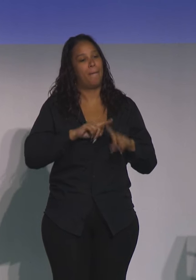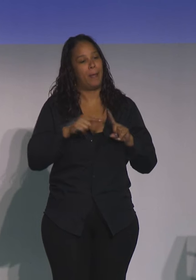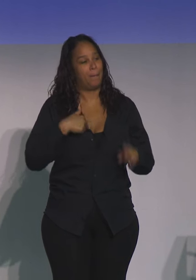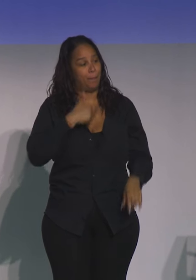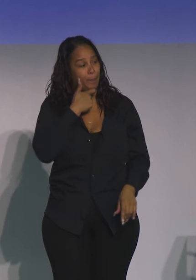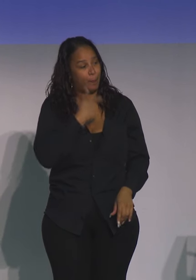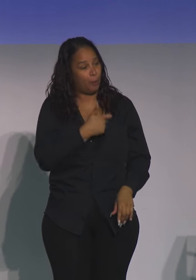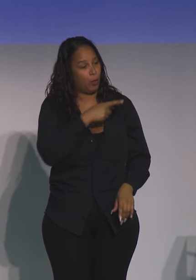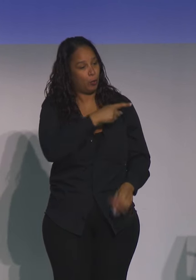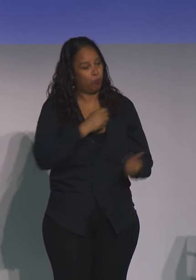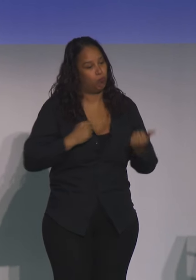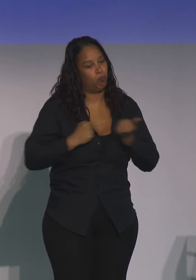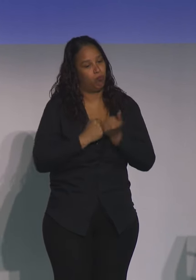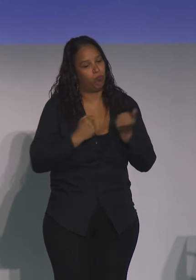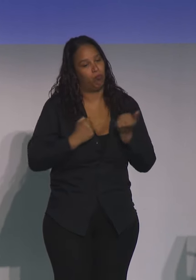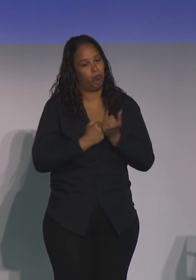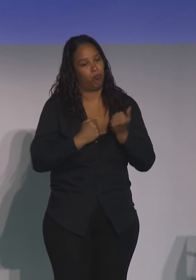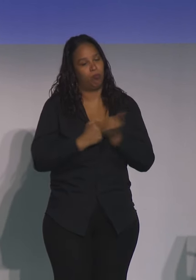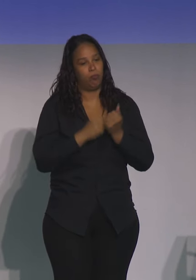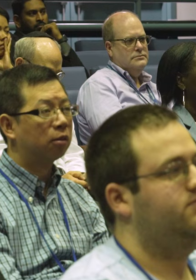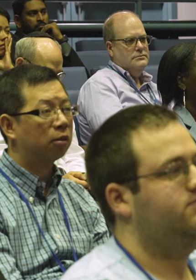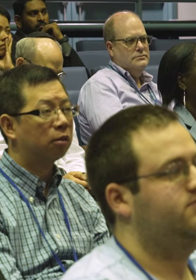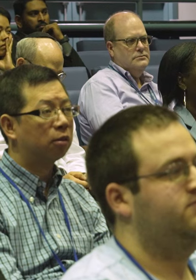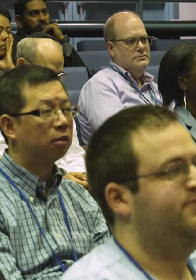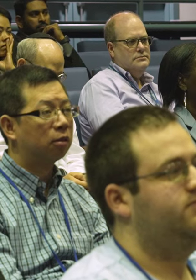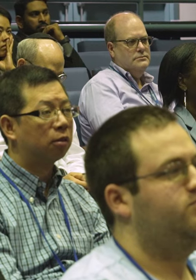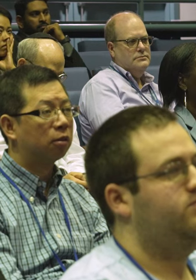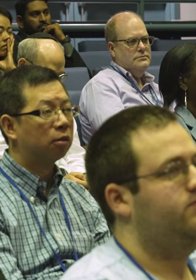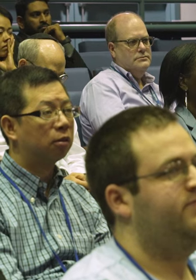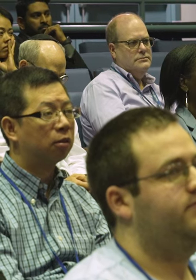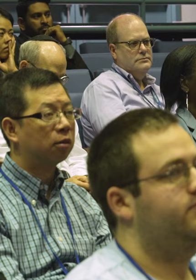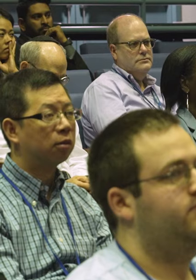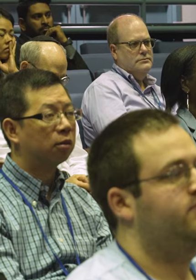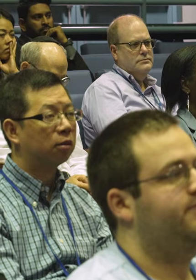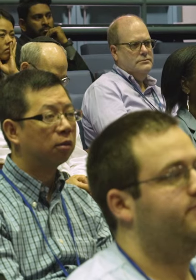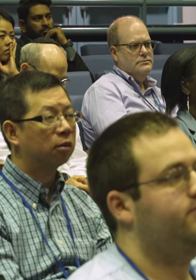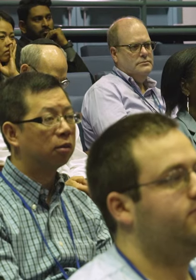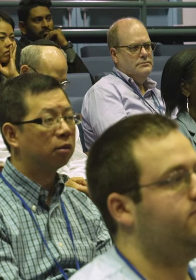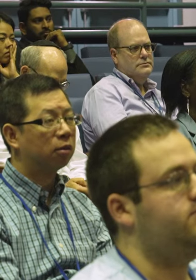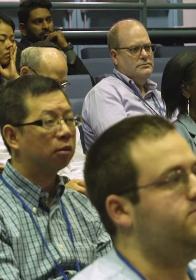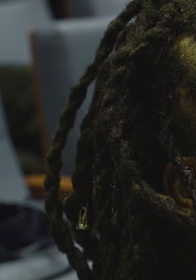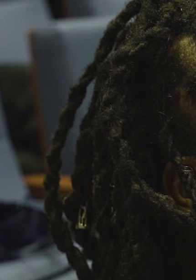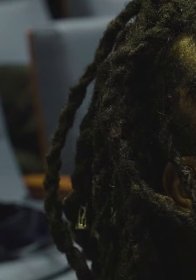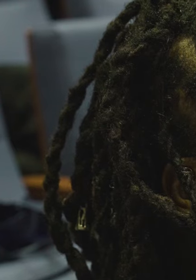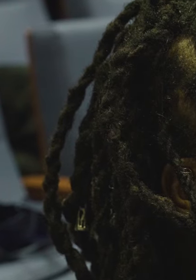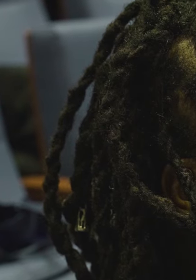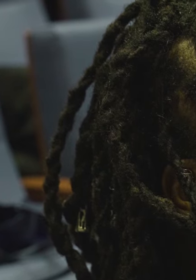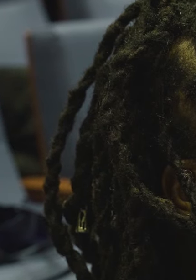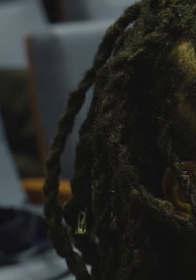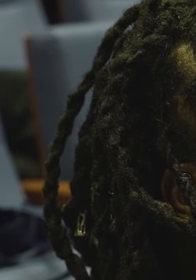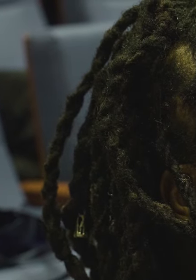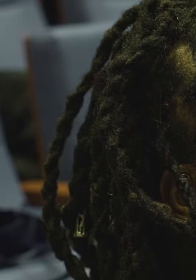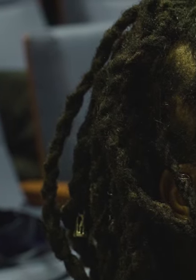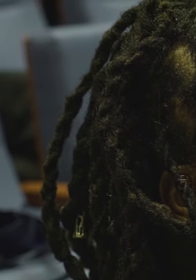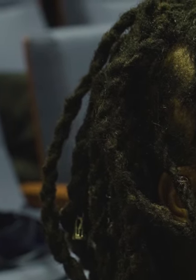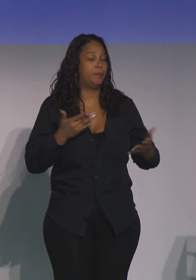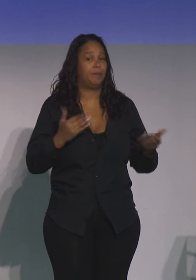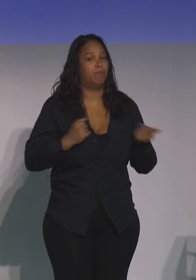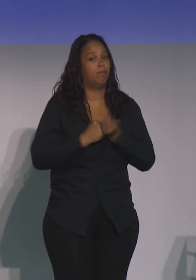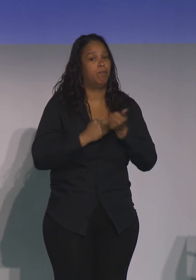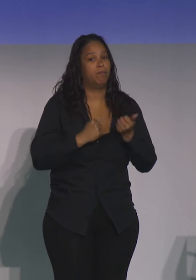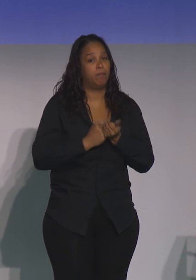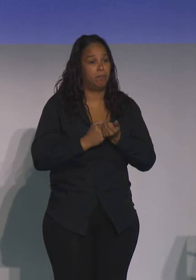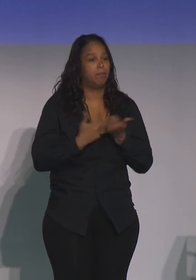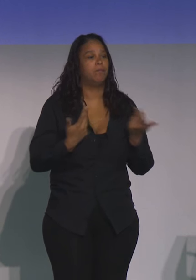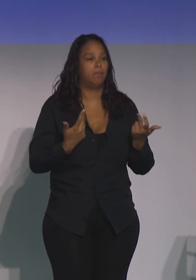her advocate as well, right, to change the system. And what she was really advocating for was the fact that we